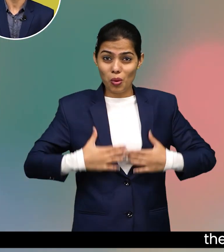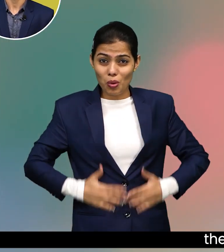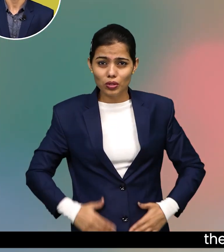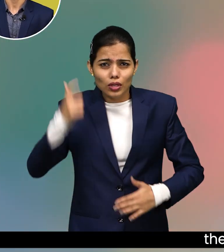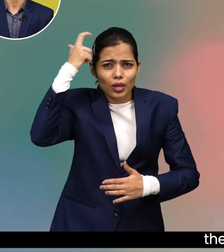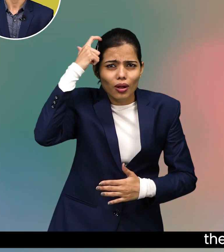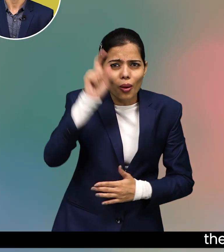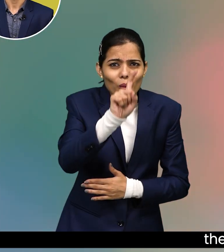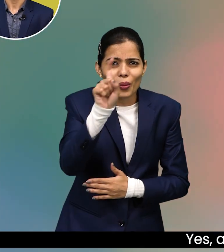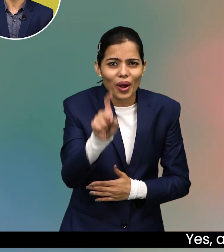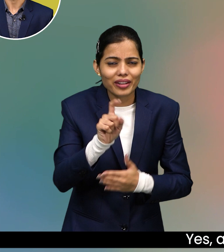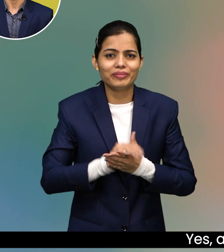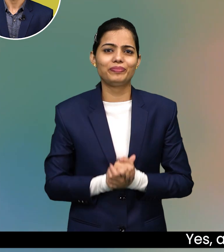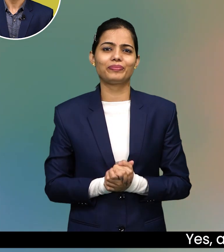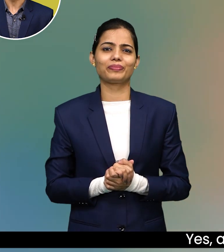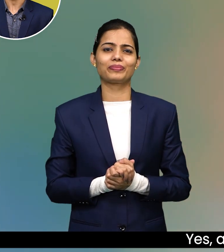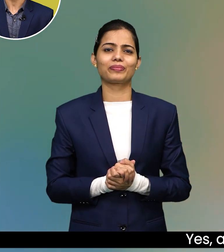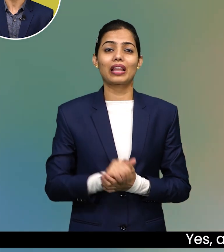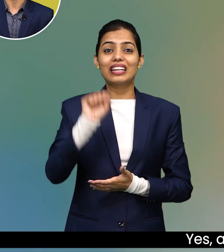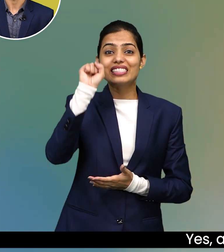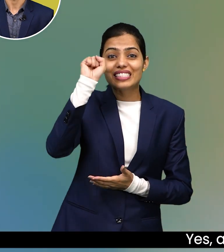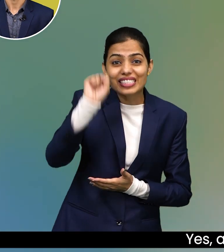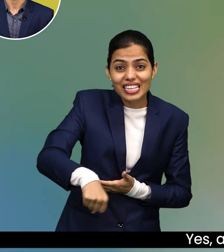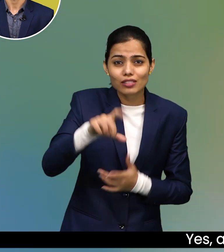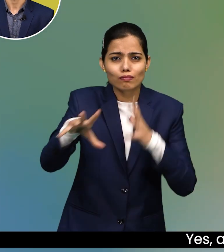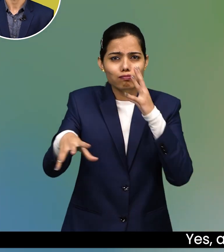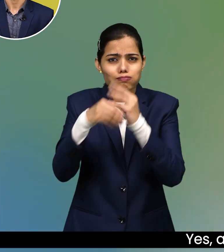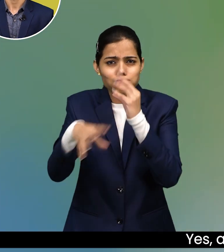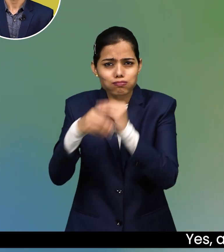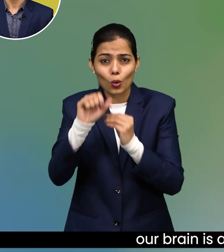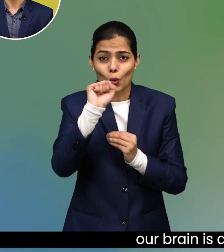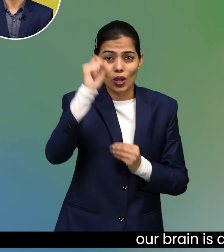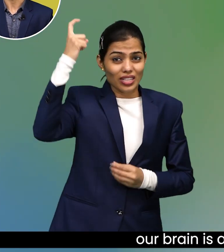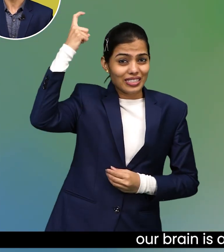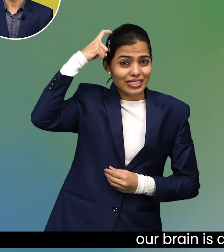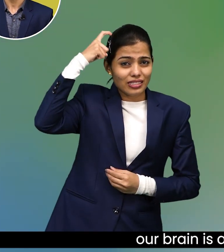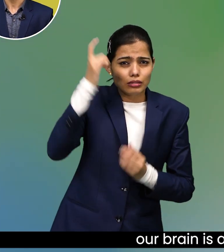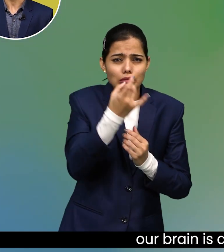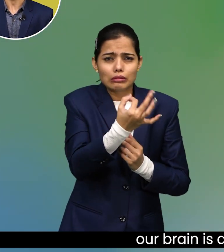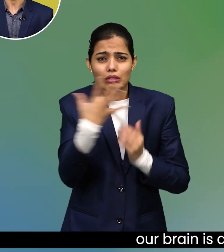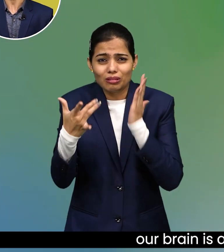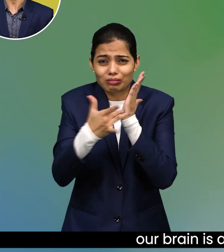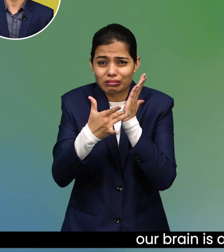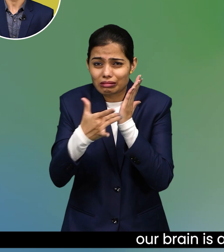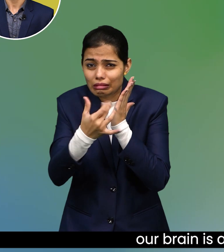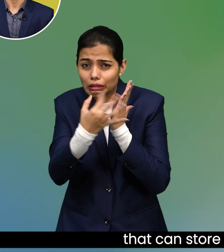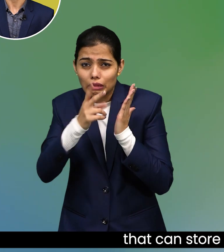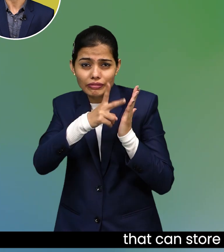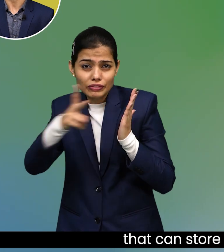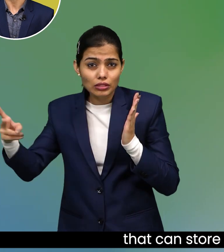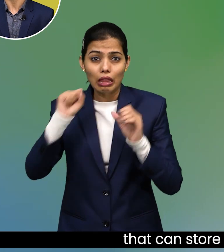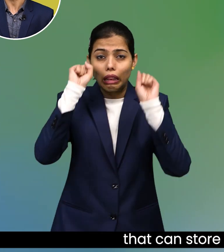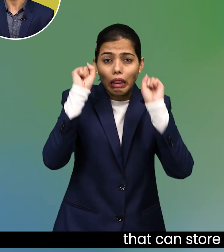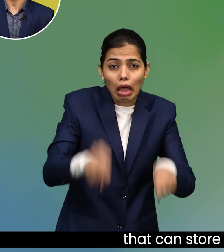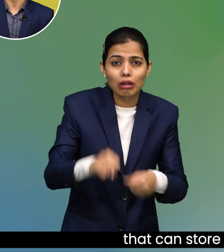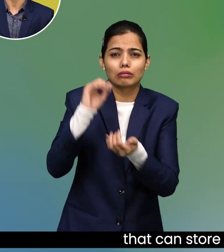brain? Yes, absolutely. Our brain is a supercomputer that can